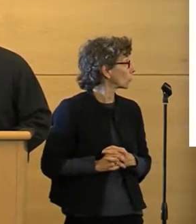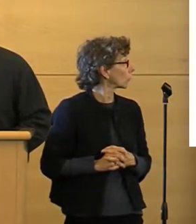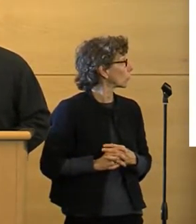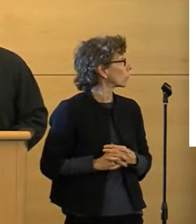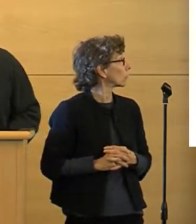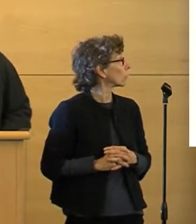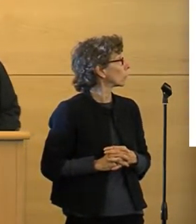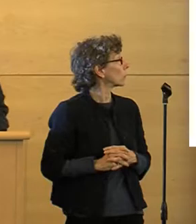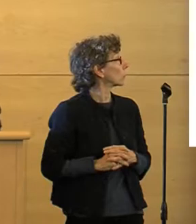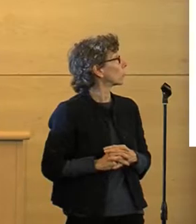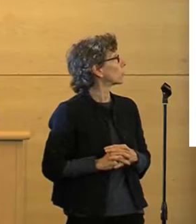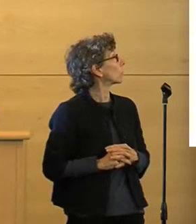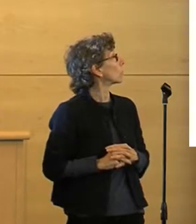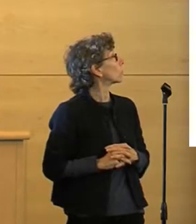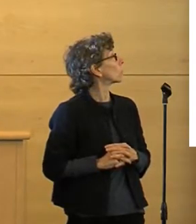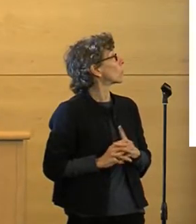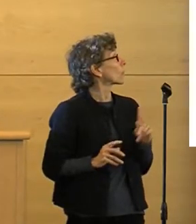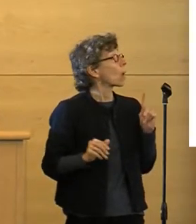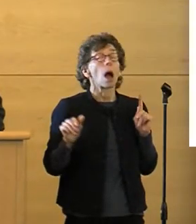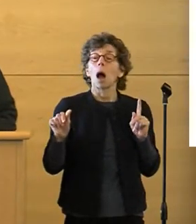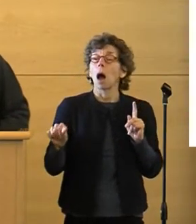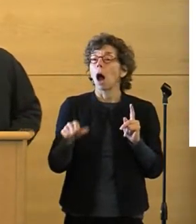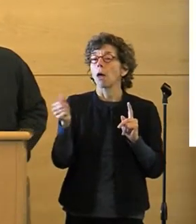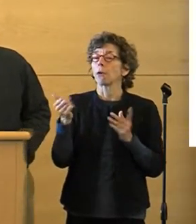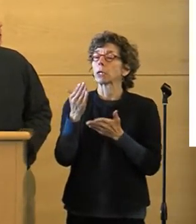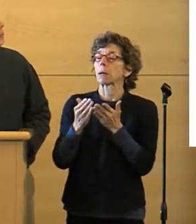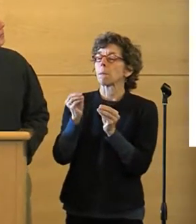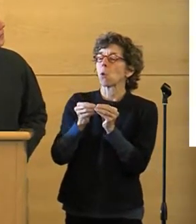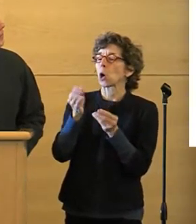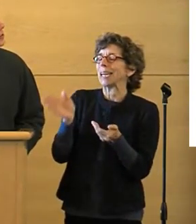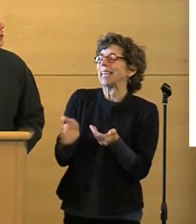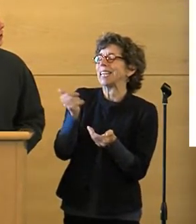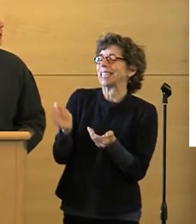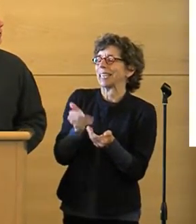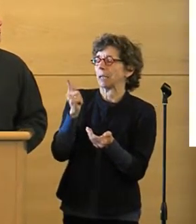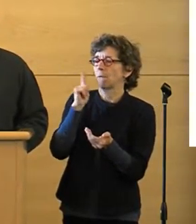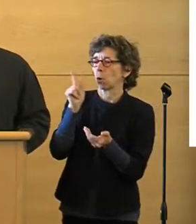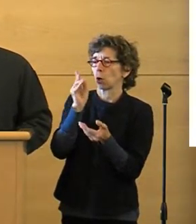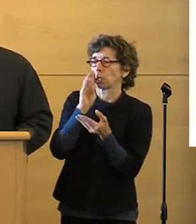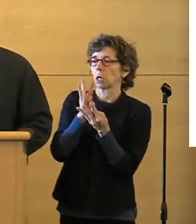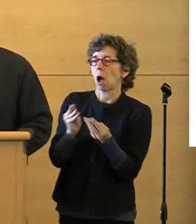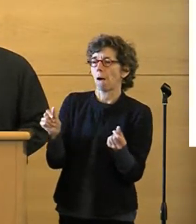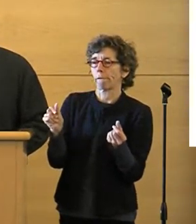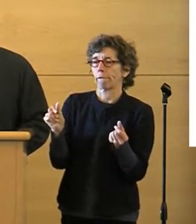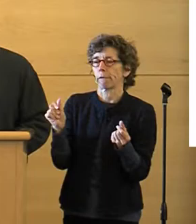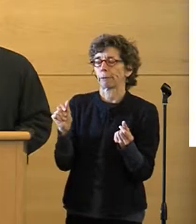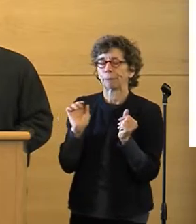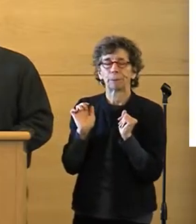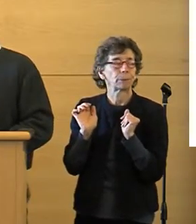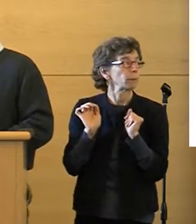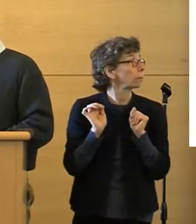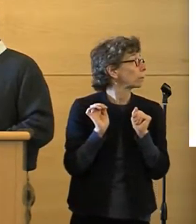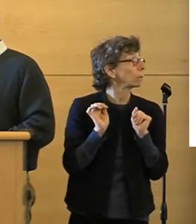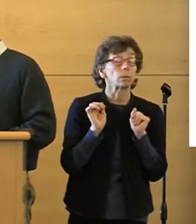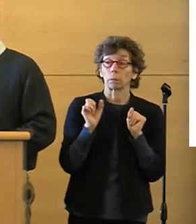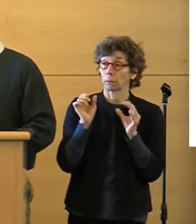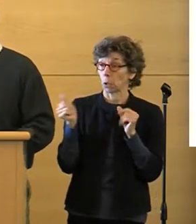make complex things that are going on the page, you know, understandable to assistive technology users.